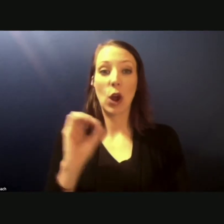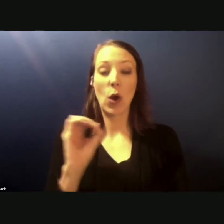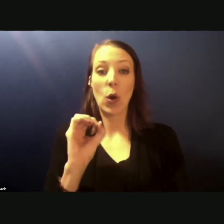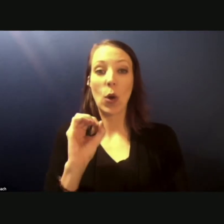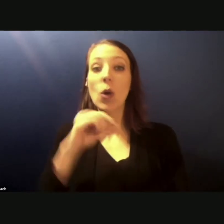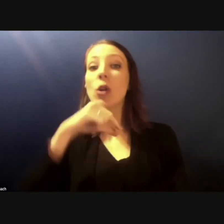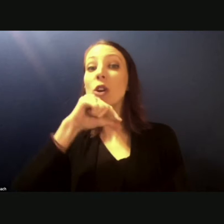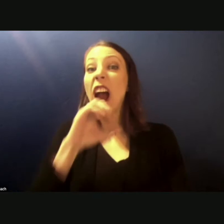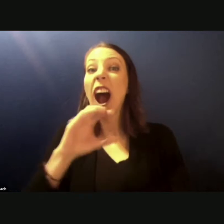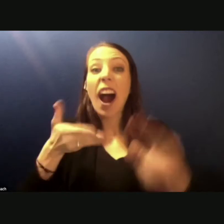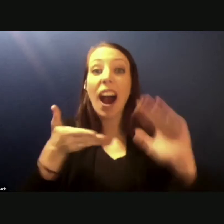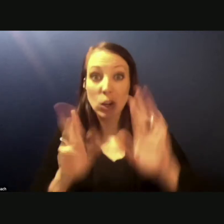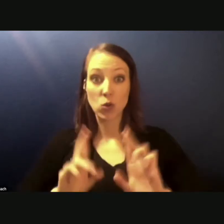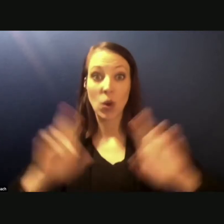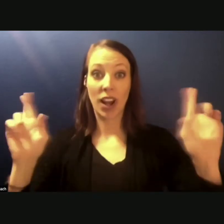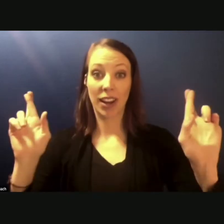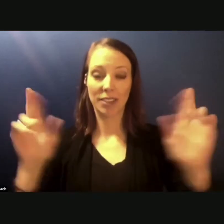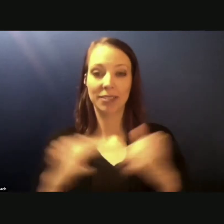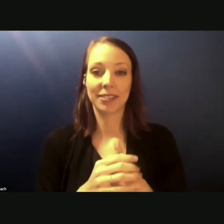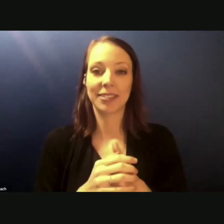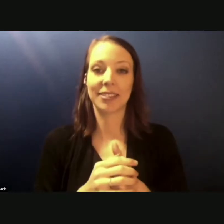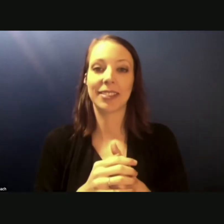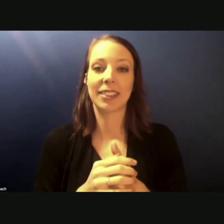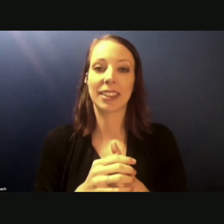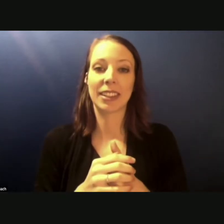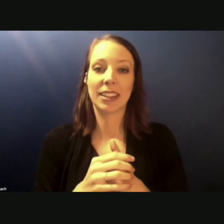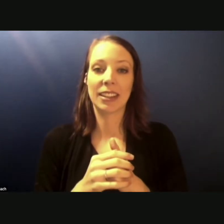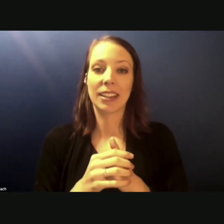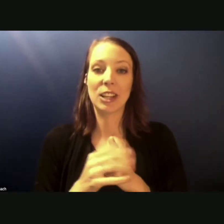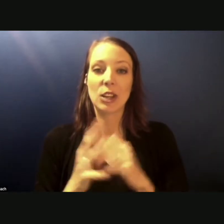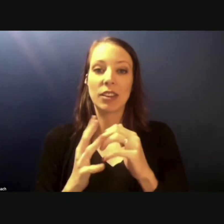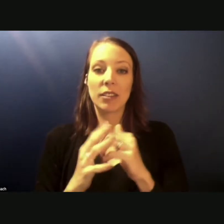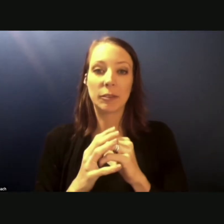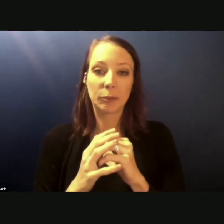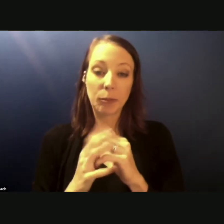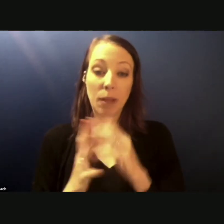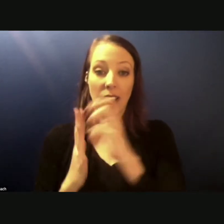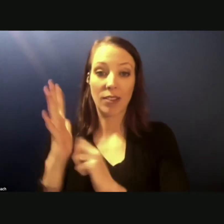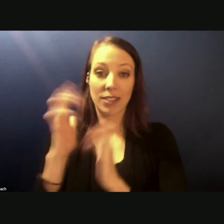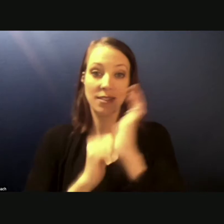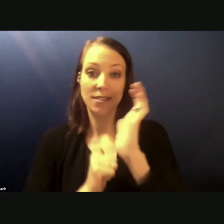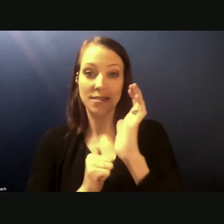oven ready turkey. Okay. I'm going to put my gloves on.